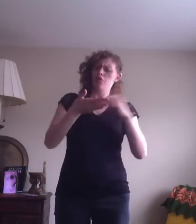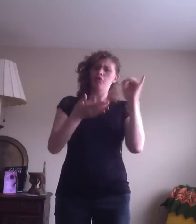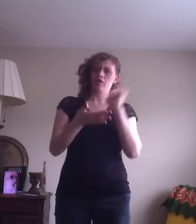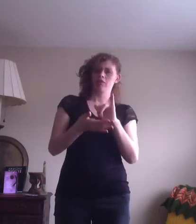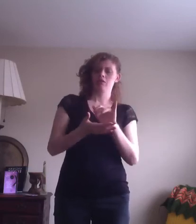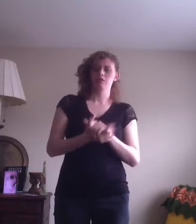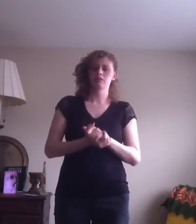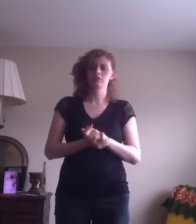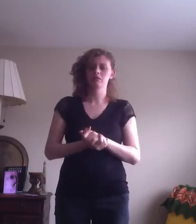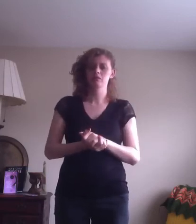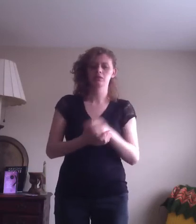Okay, with the degree mark.